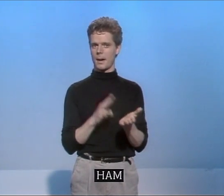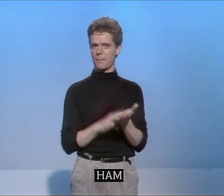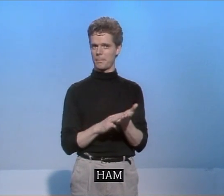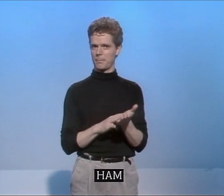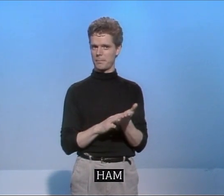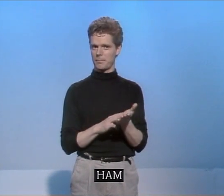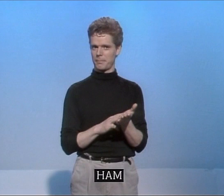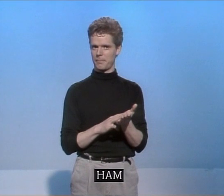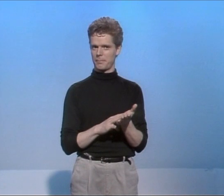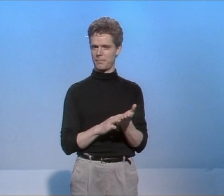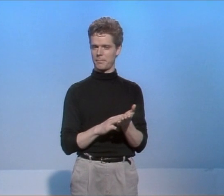Ham,